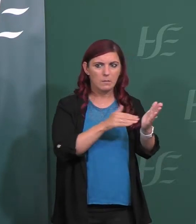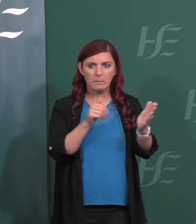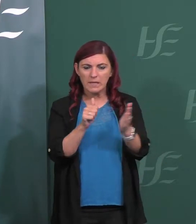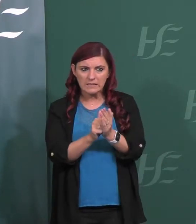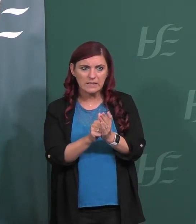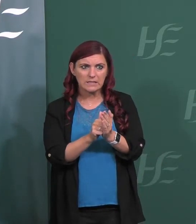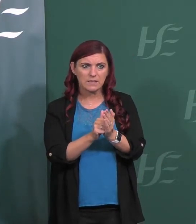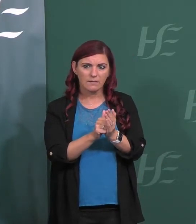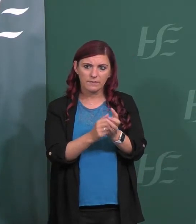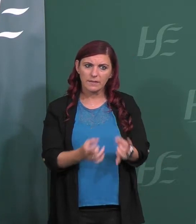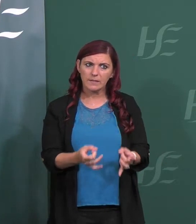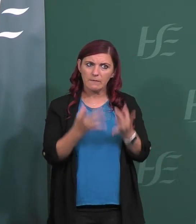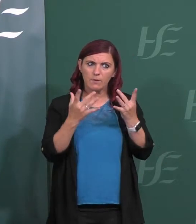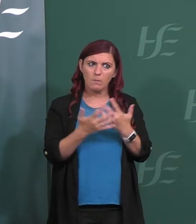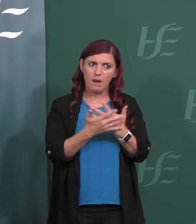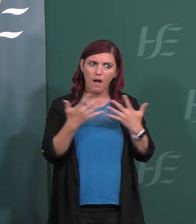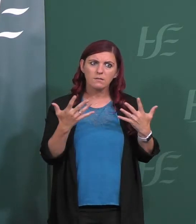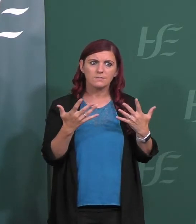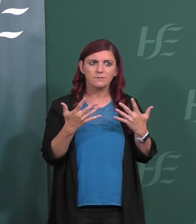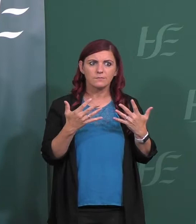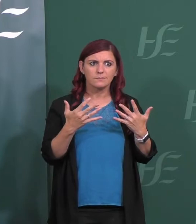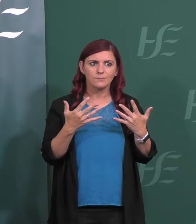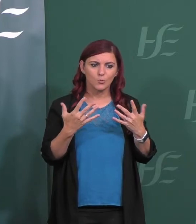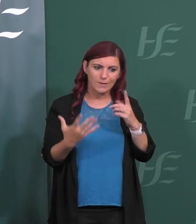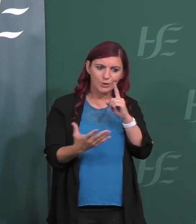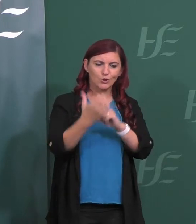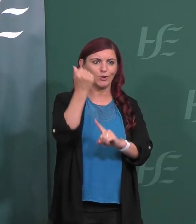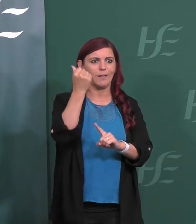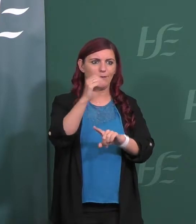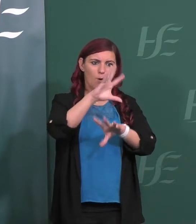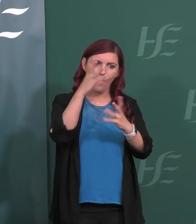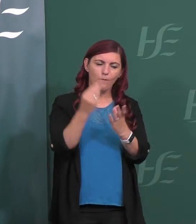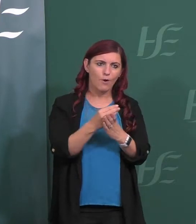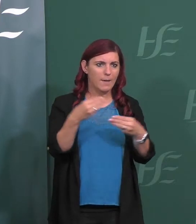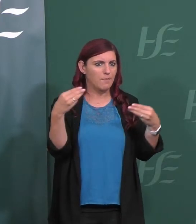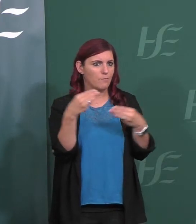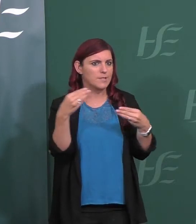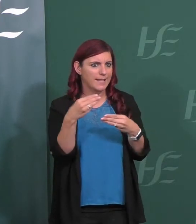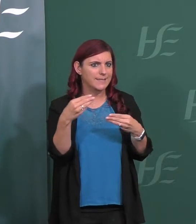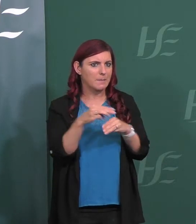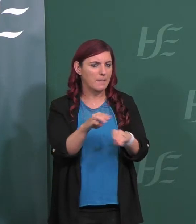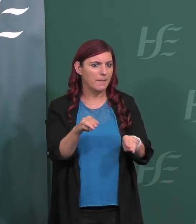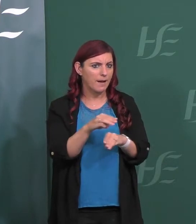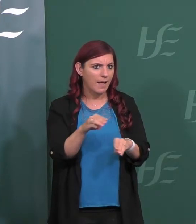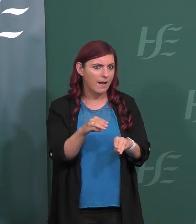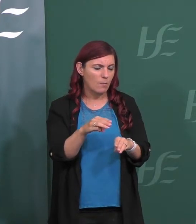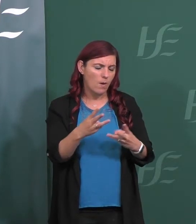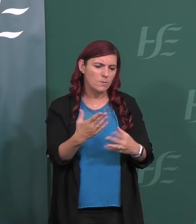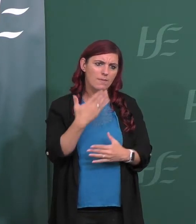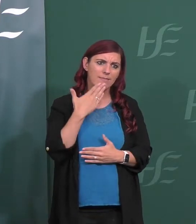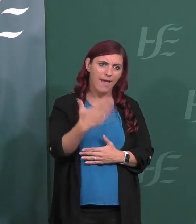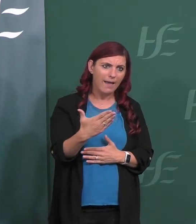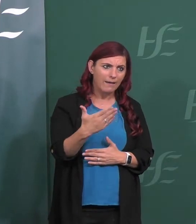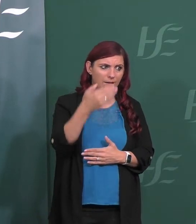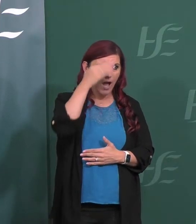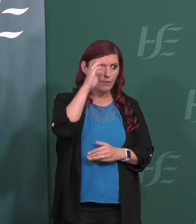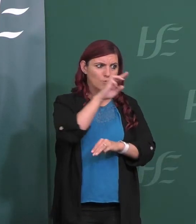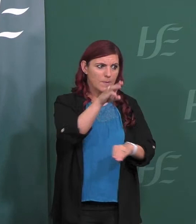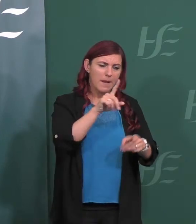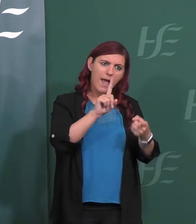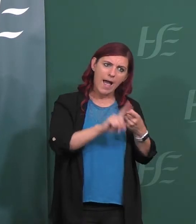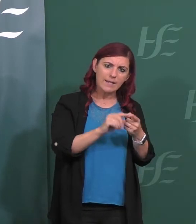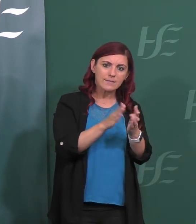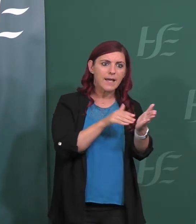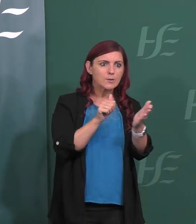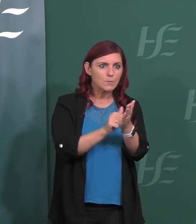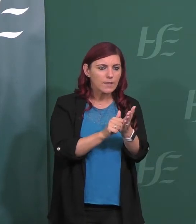sacrifices for the greater good. And we sincerely thank the Irish population and indeed enterprise and business for the support